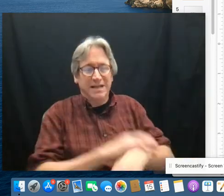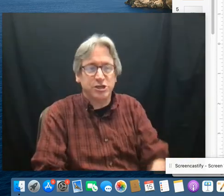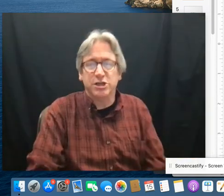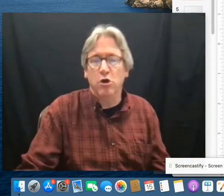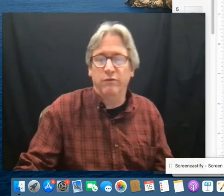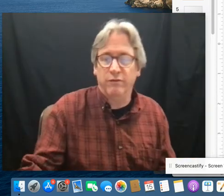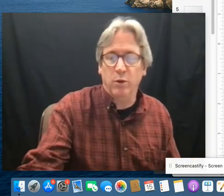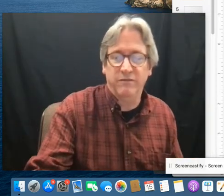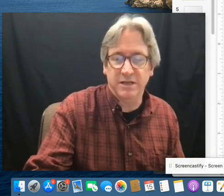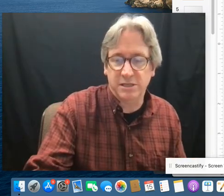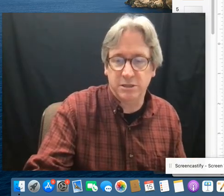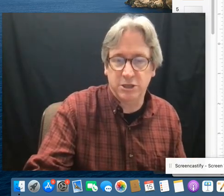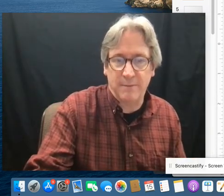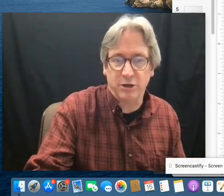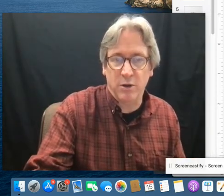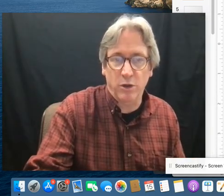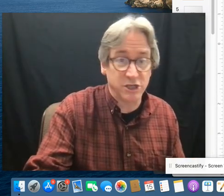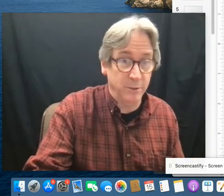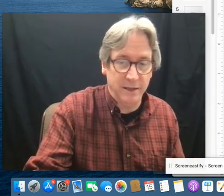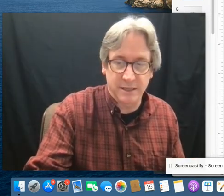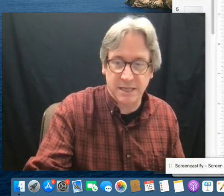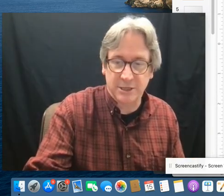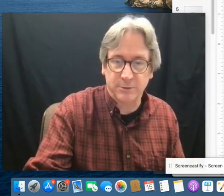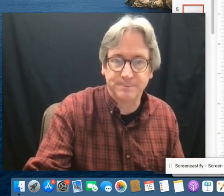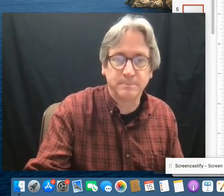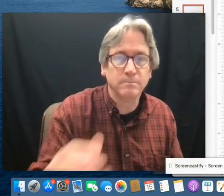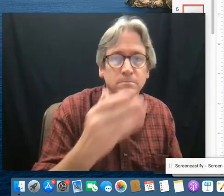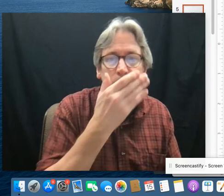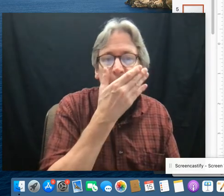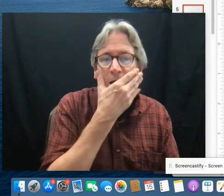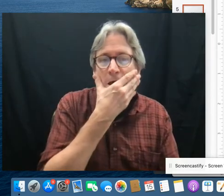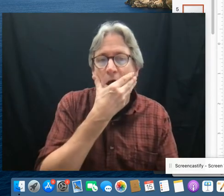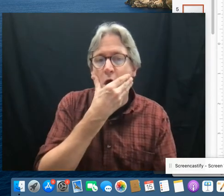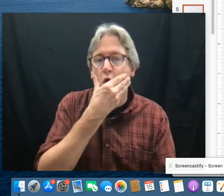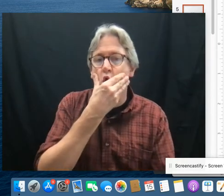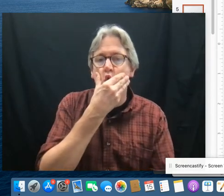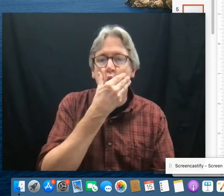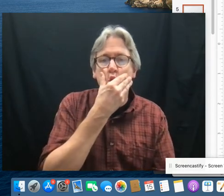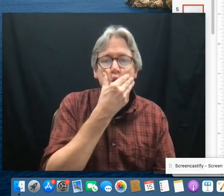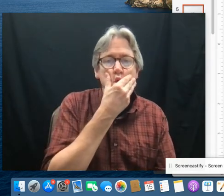So that's just an overview of this chapter and what's going to be in this lecture.